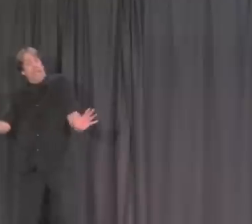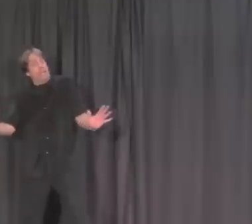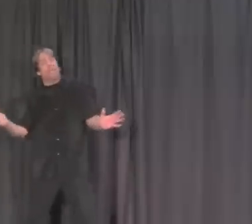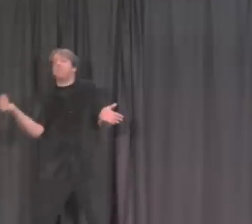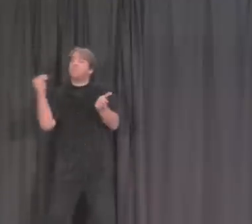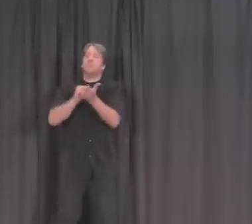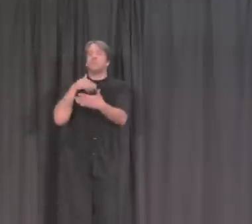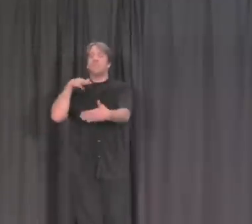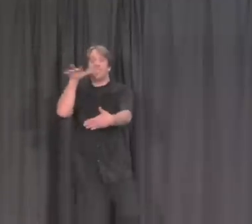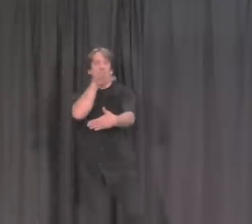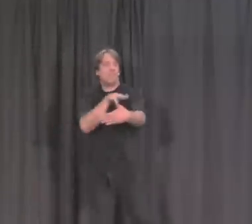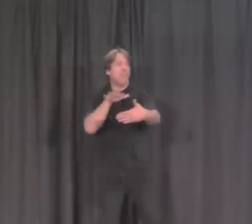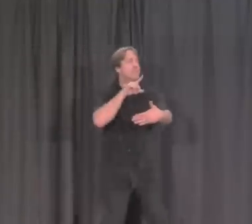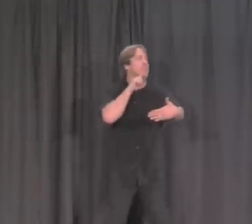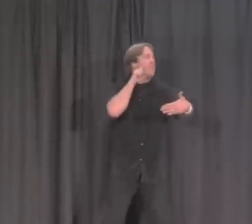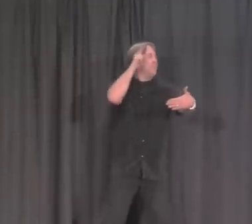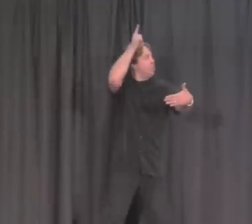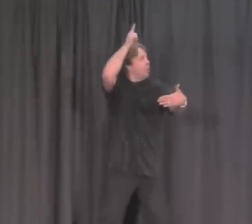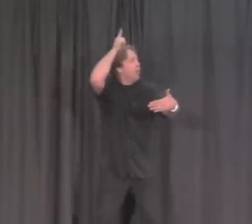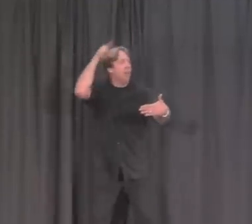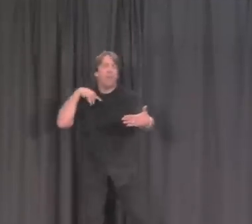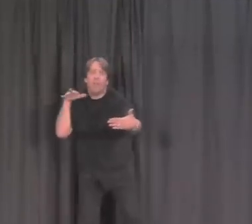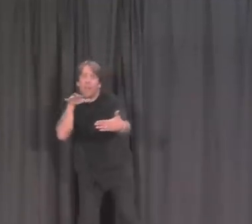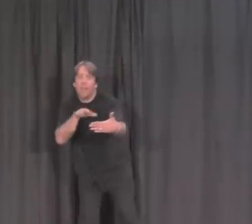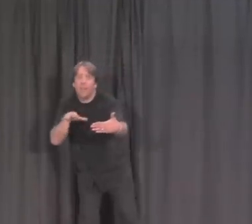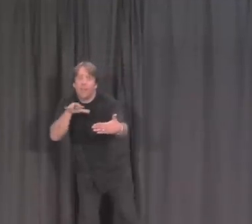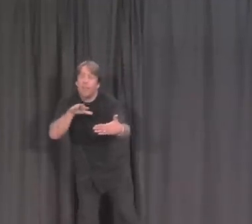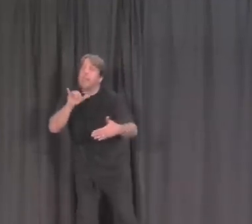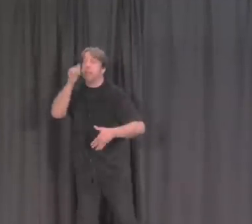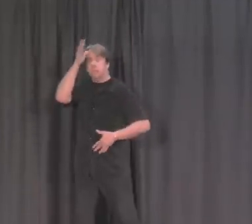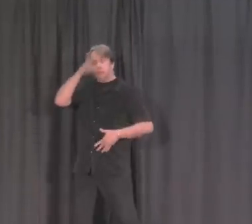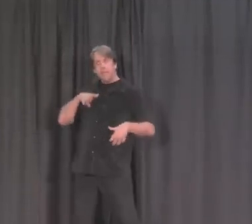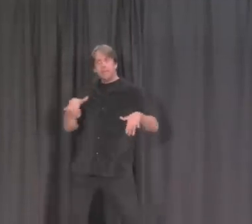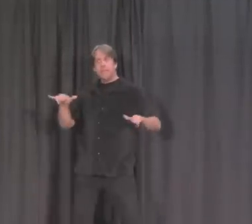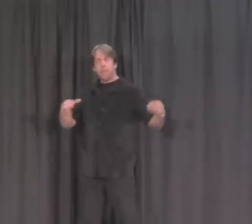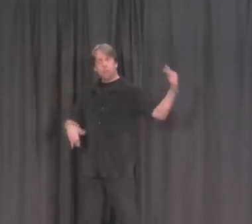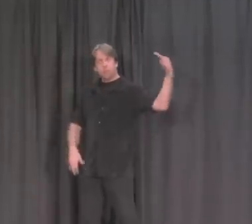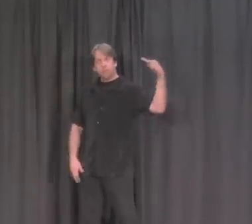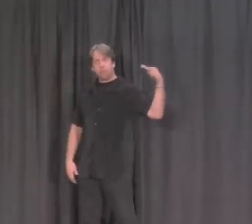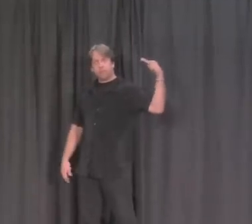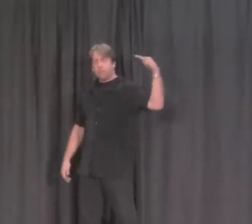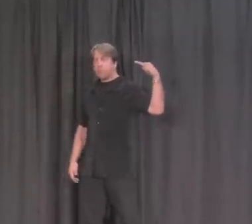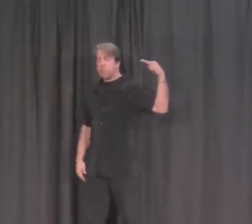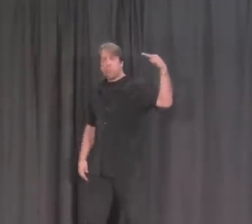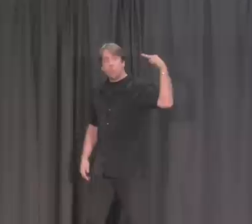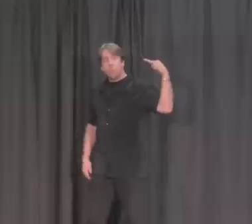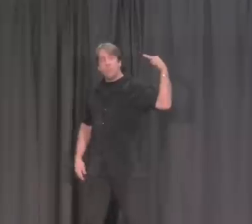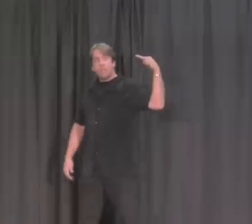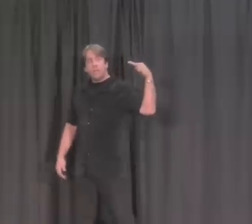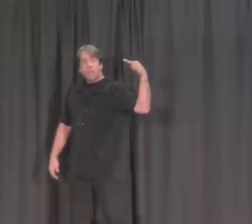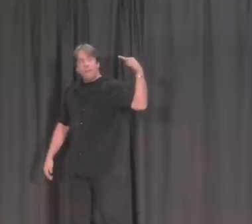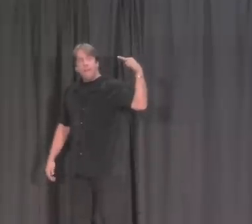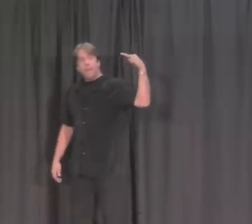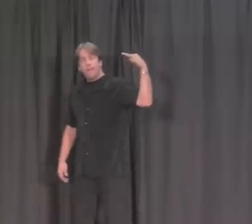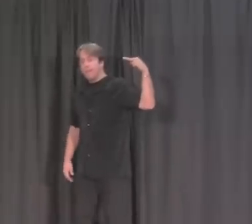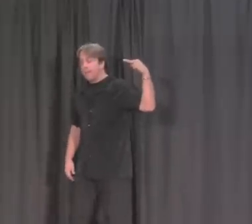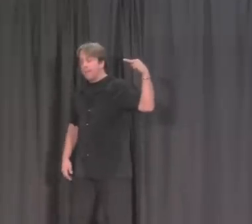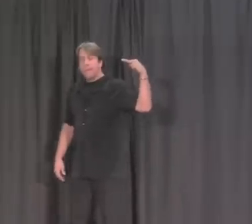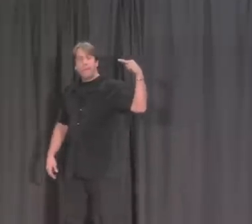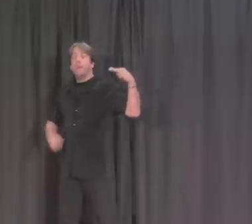So I went, found the bathroom on my own, and when I was done, I went back, studied the room. But that deaf guy kept looking at me and